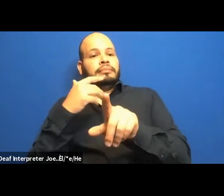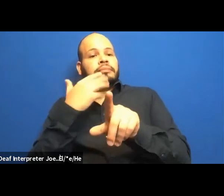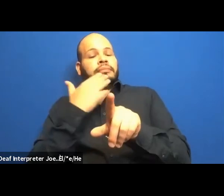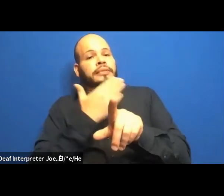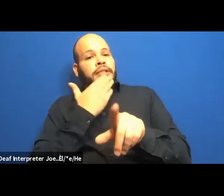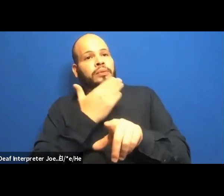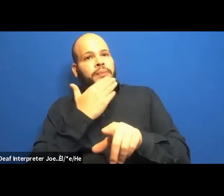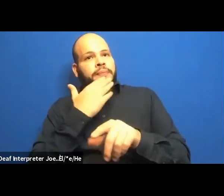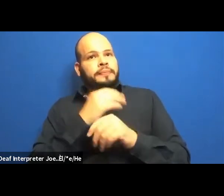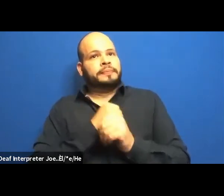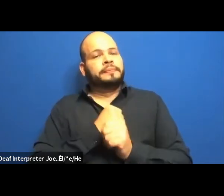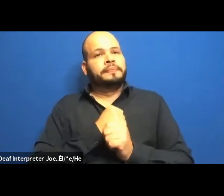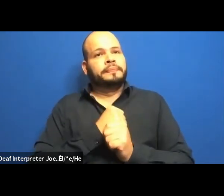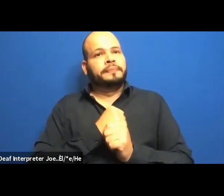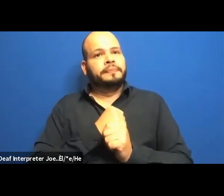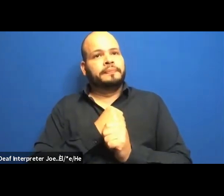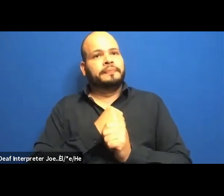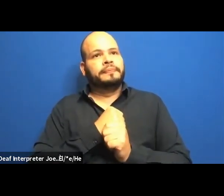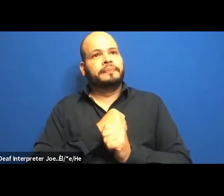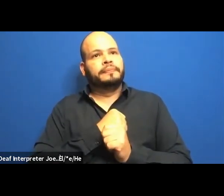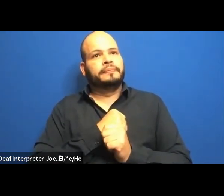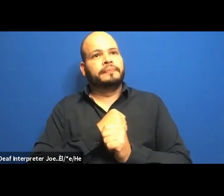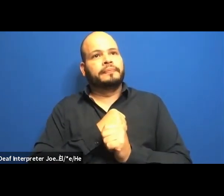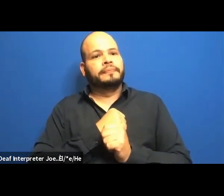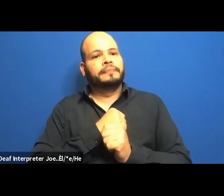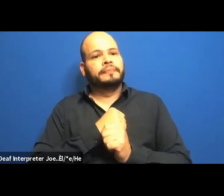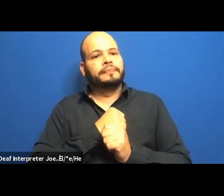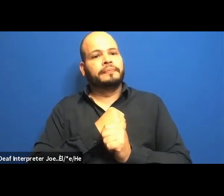The advice I would give to young people,